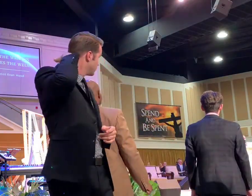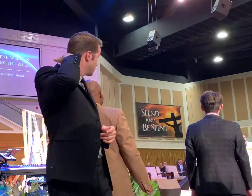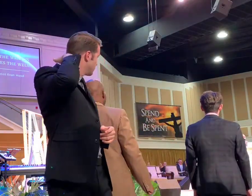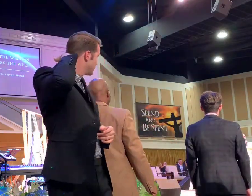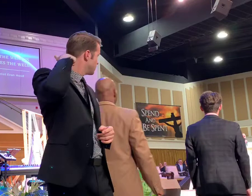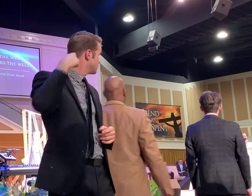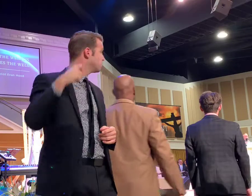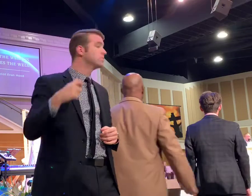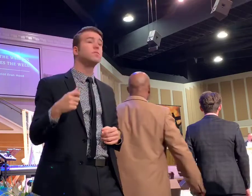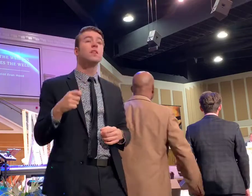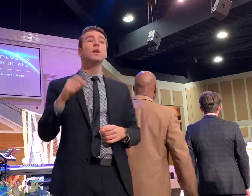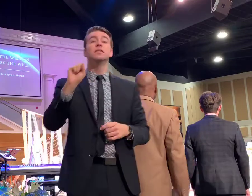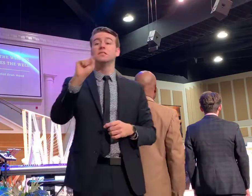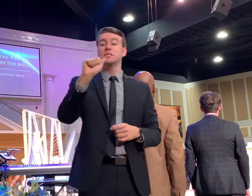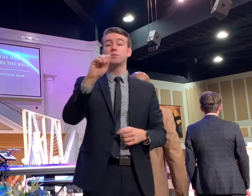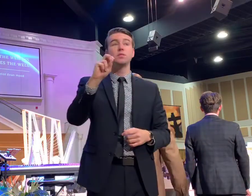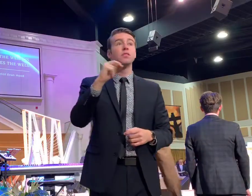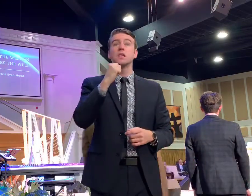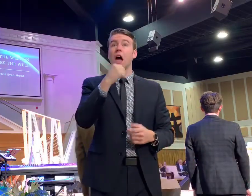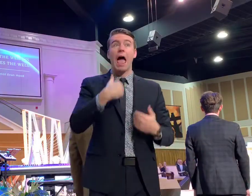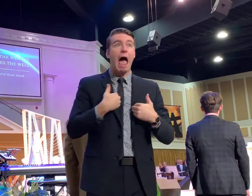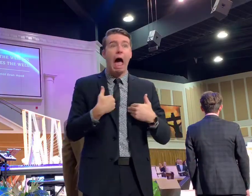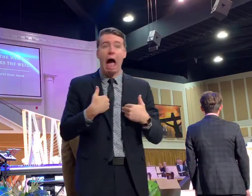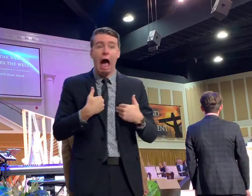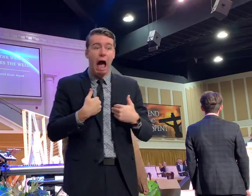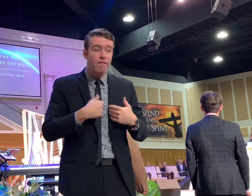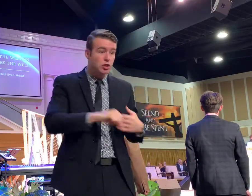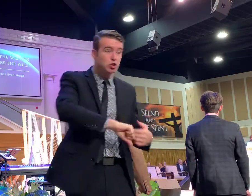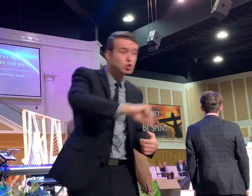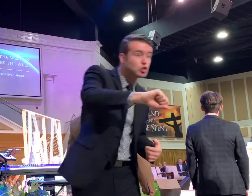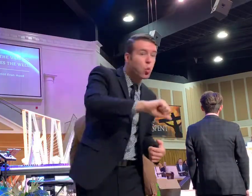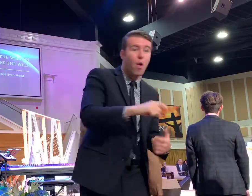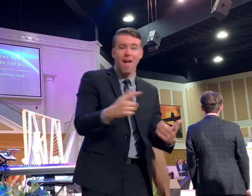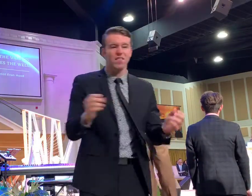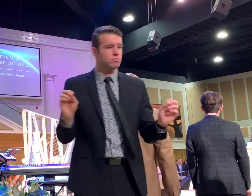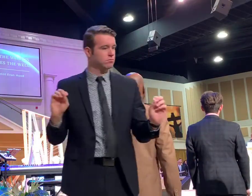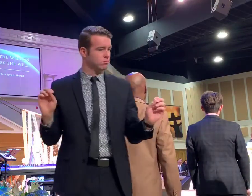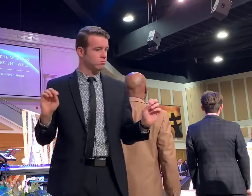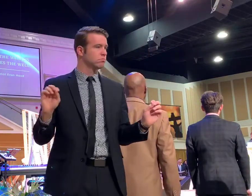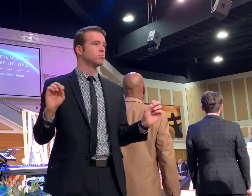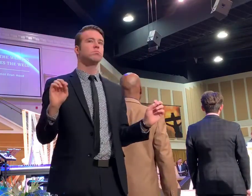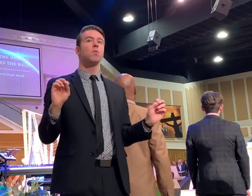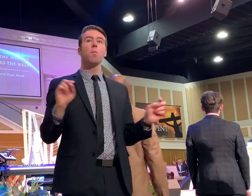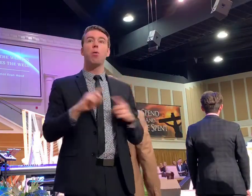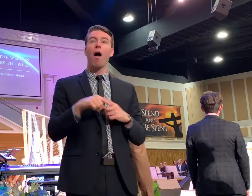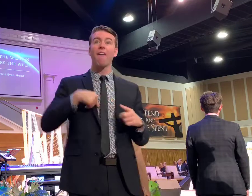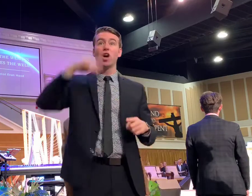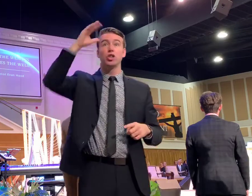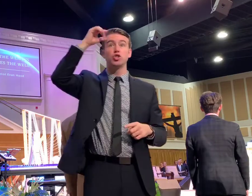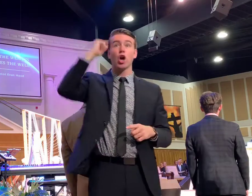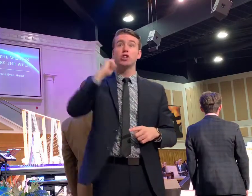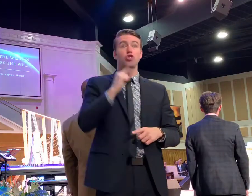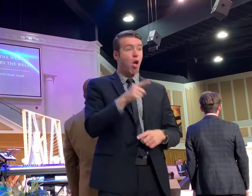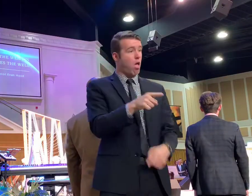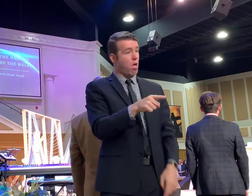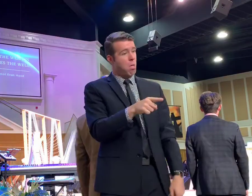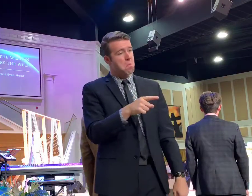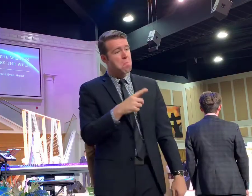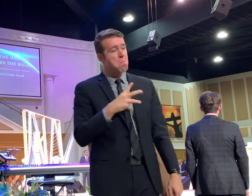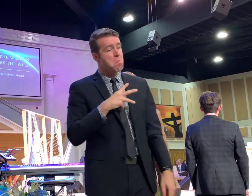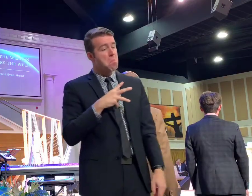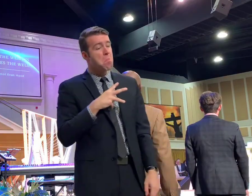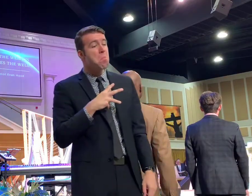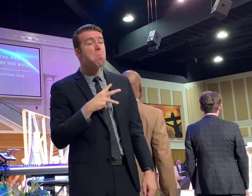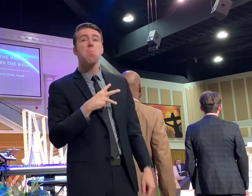He didn't have conventional weapons. But he said, there's a jawbone of a donkey right there. Something that's on that